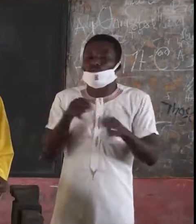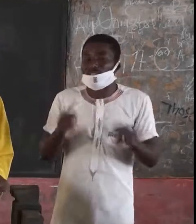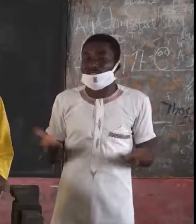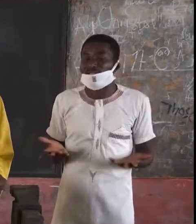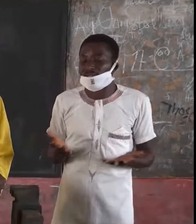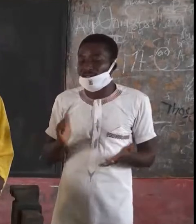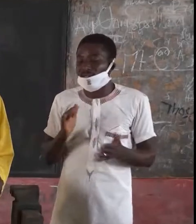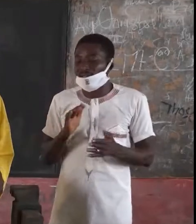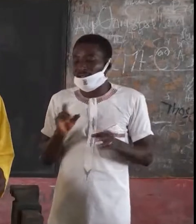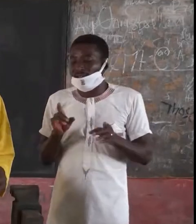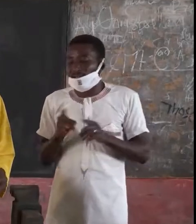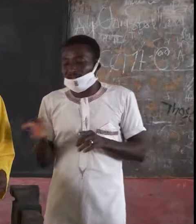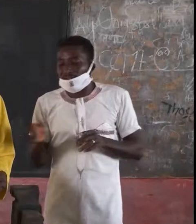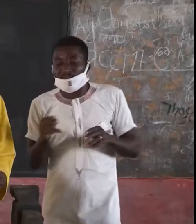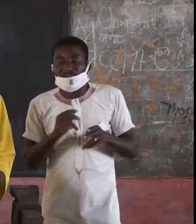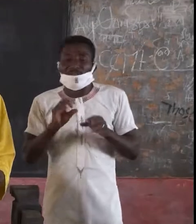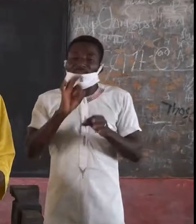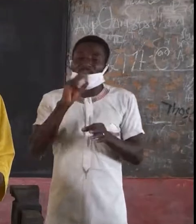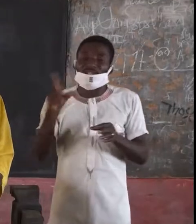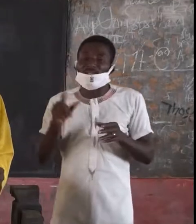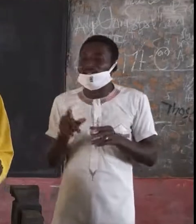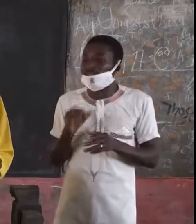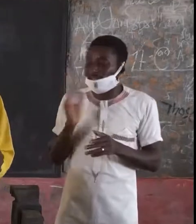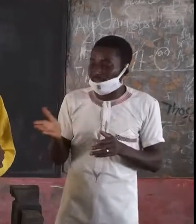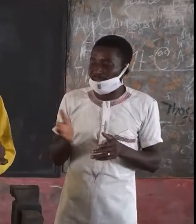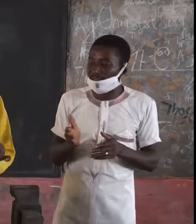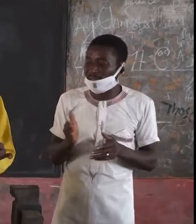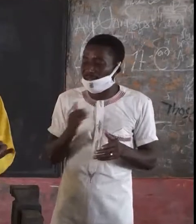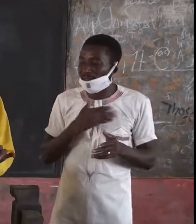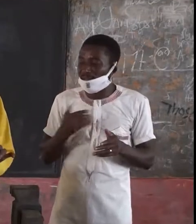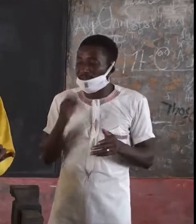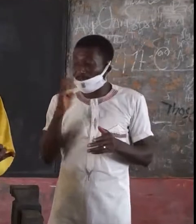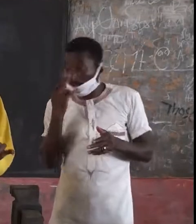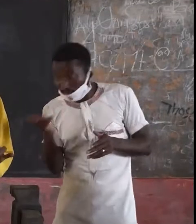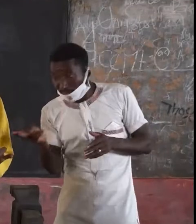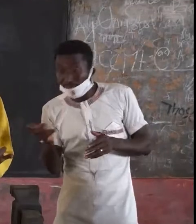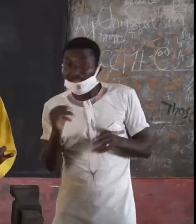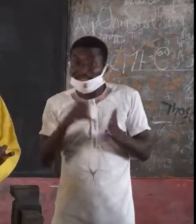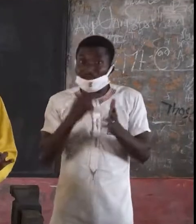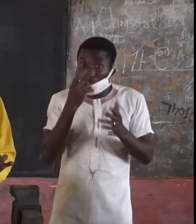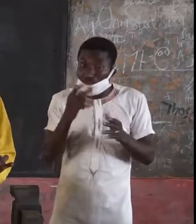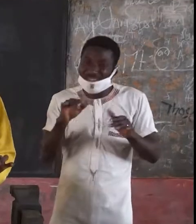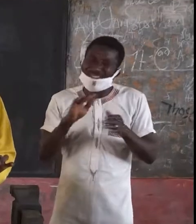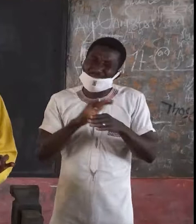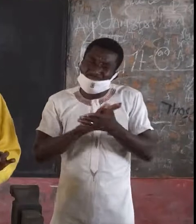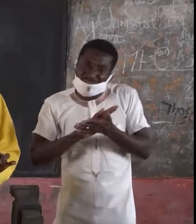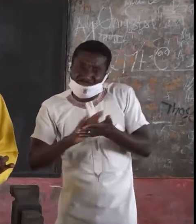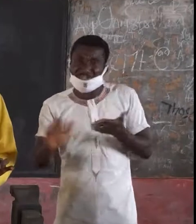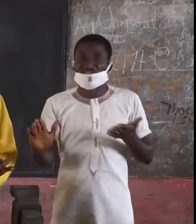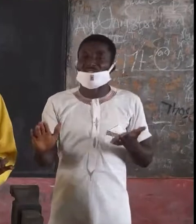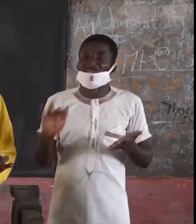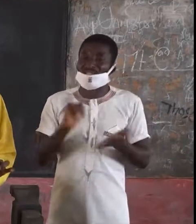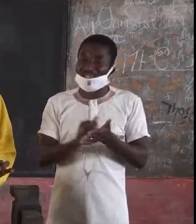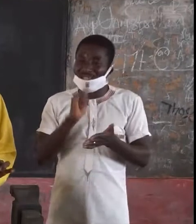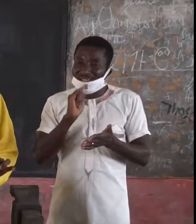That is as far as the filing is concerned. And by looking at it, it looks neat. That is